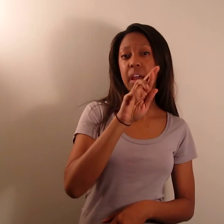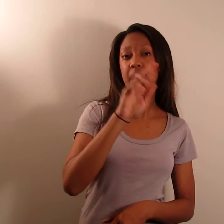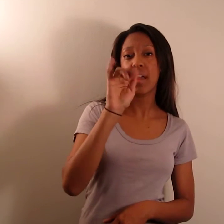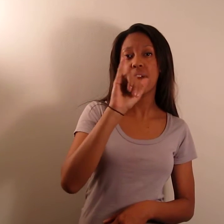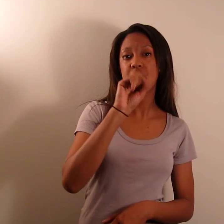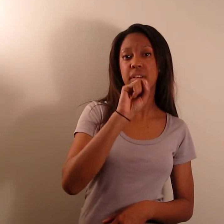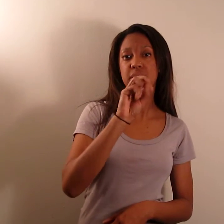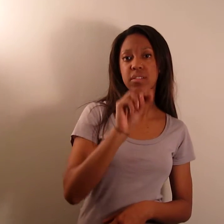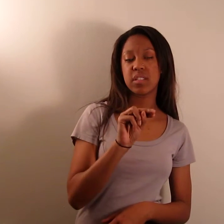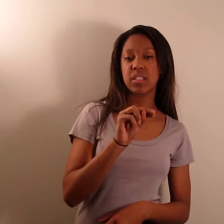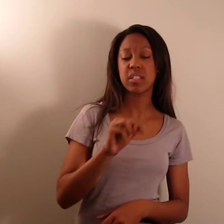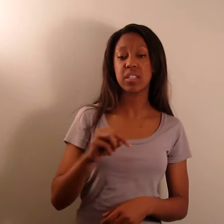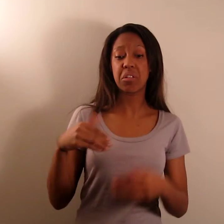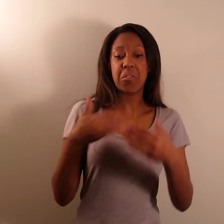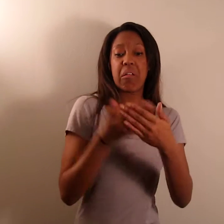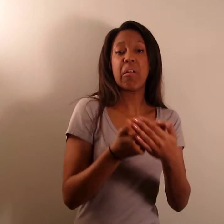Europe, poor but ambitious.